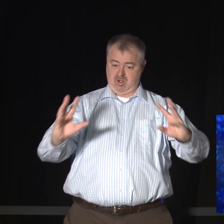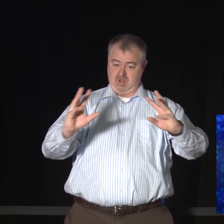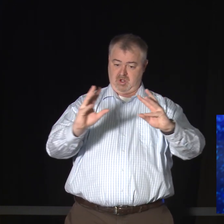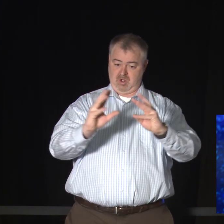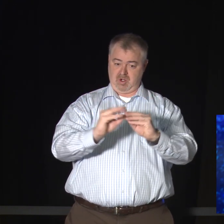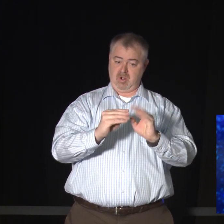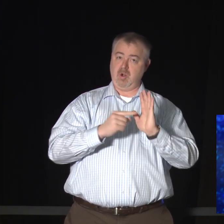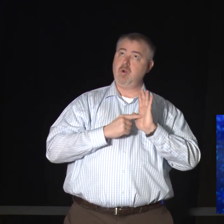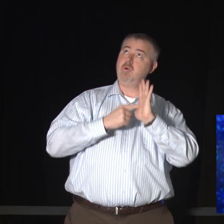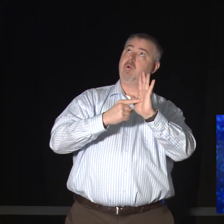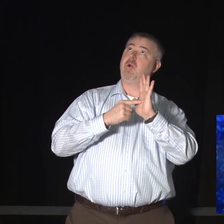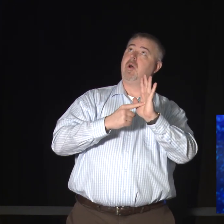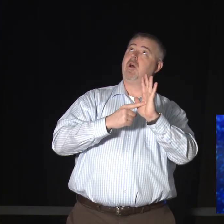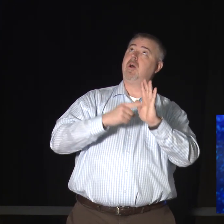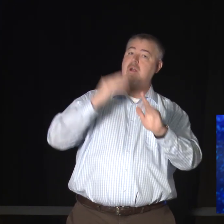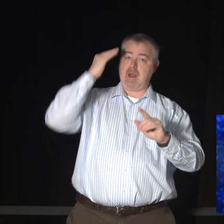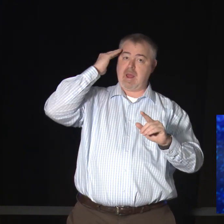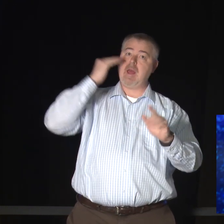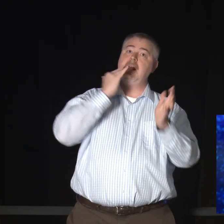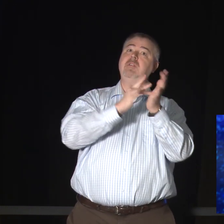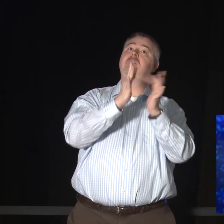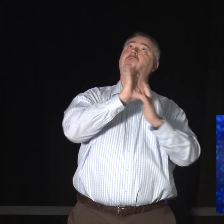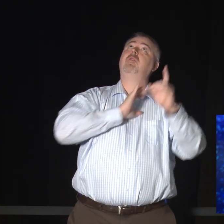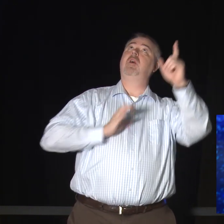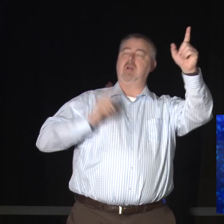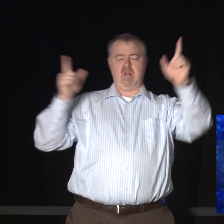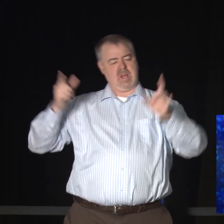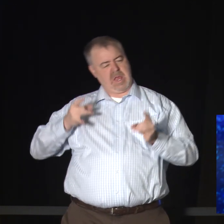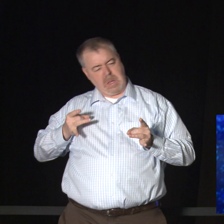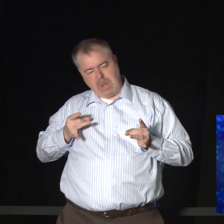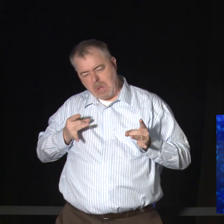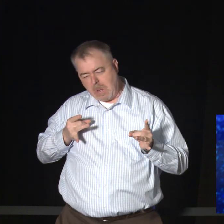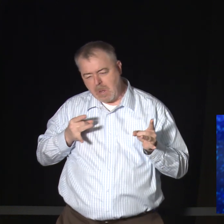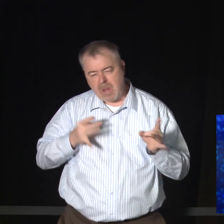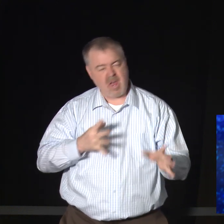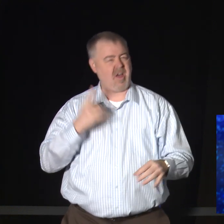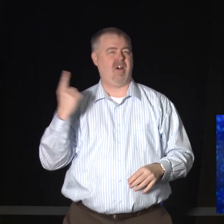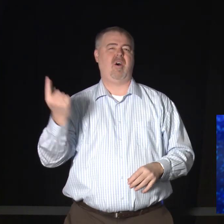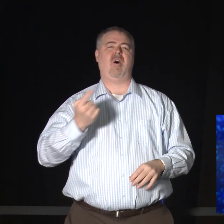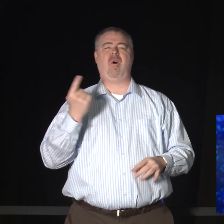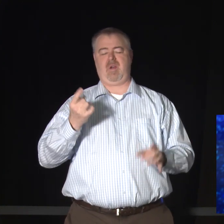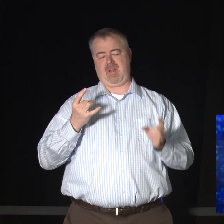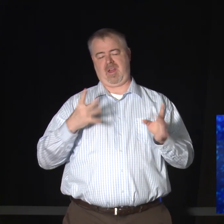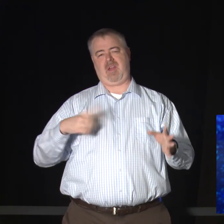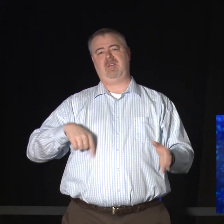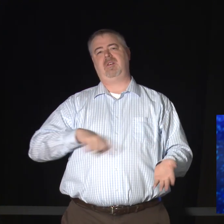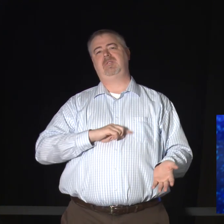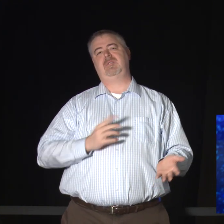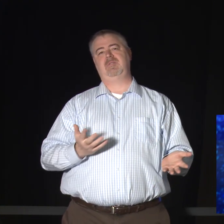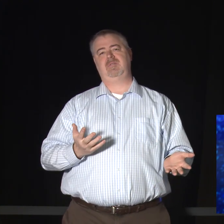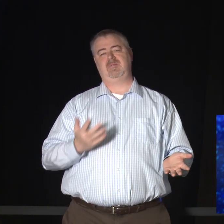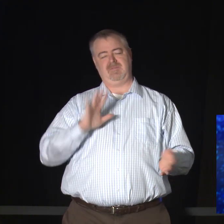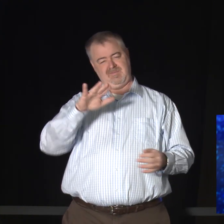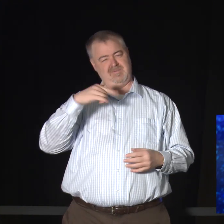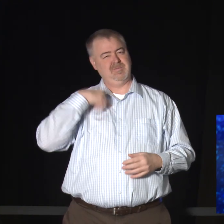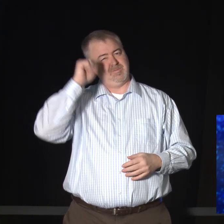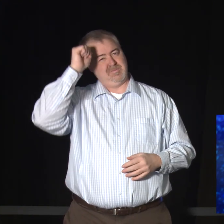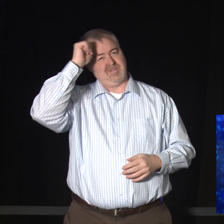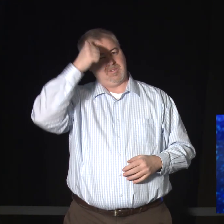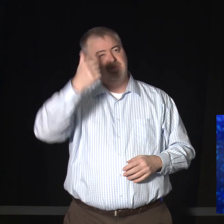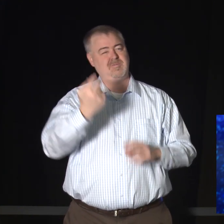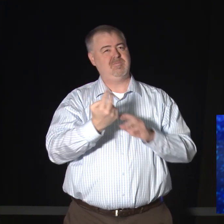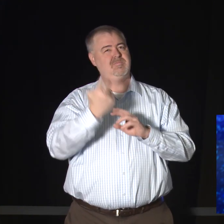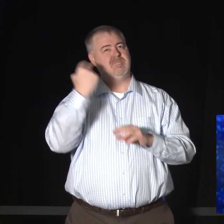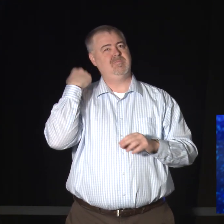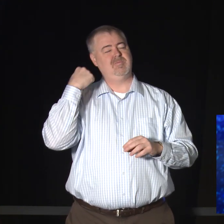he hates us. He's always hated us. Let me remind you, taking you back to